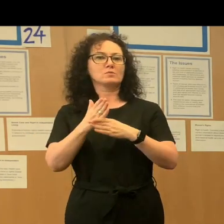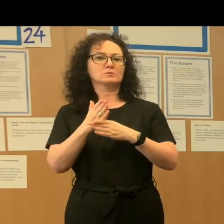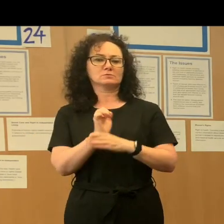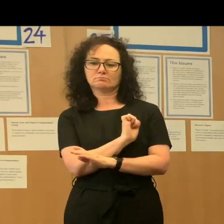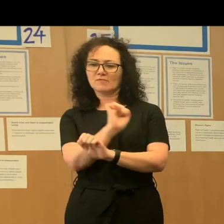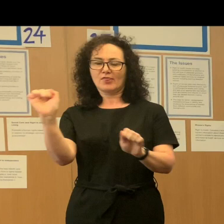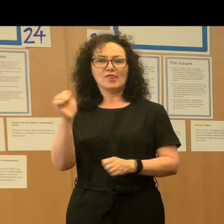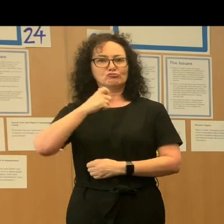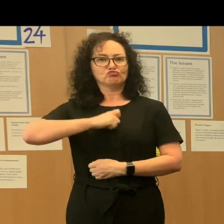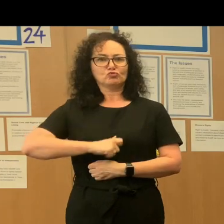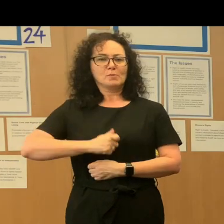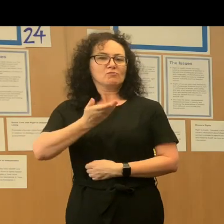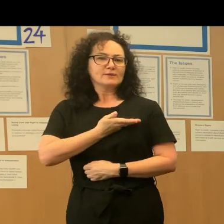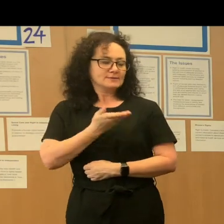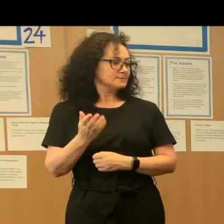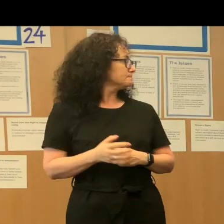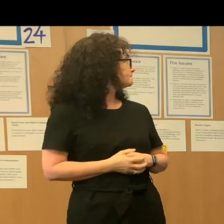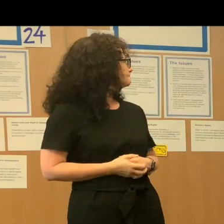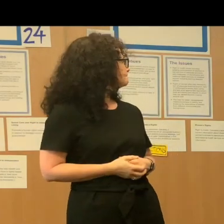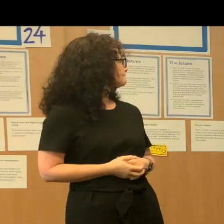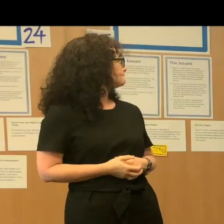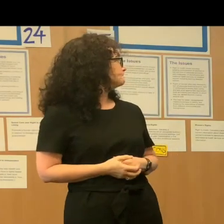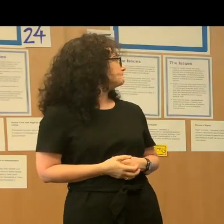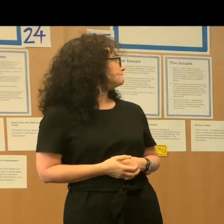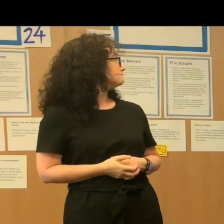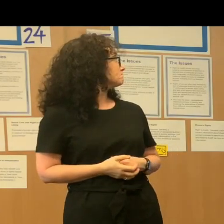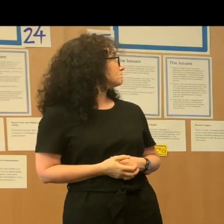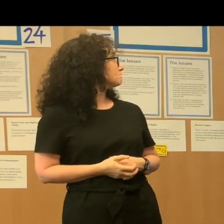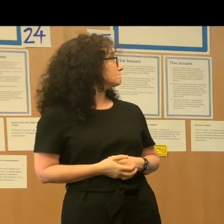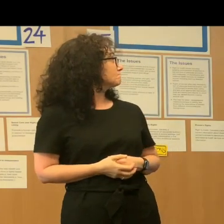United Nations recommendation and it's a